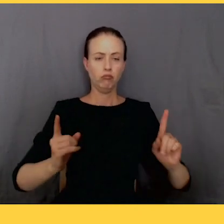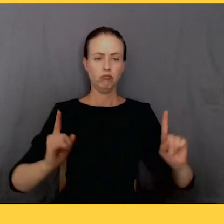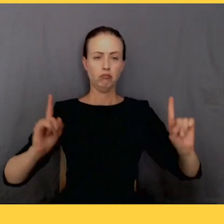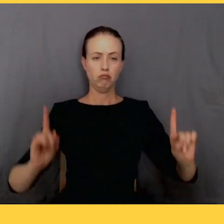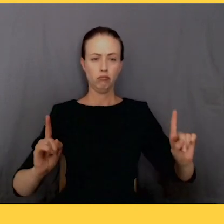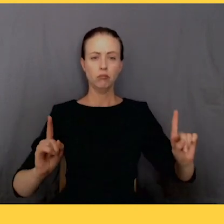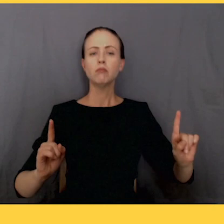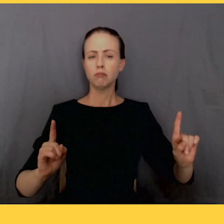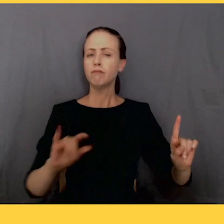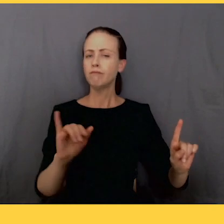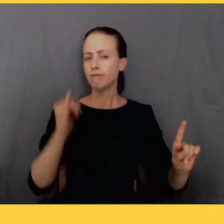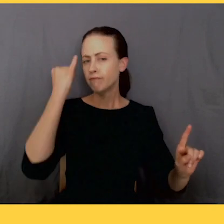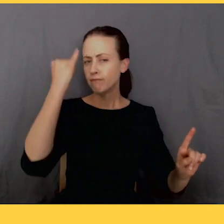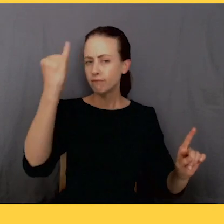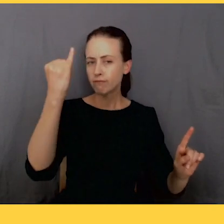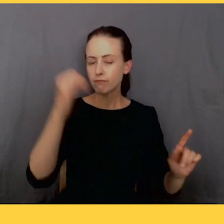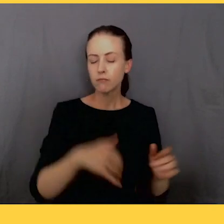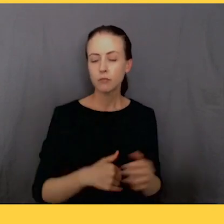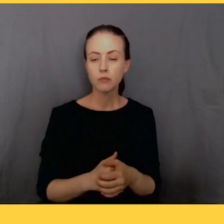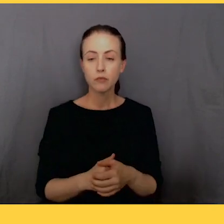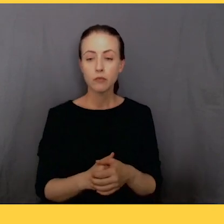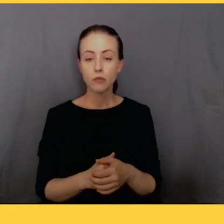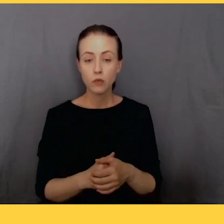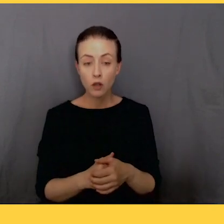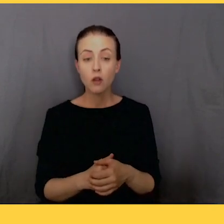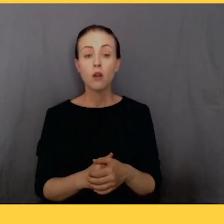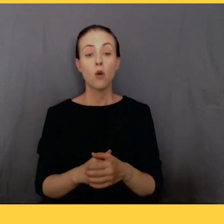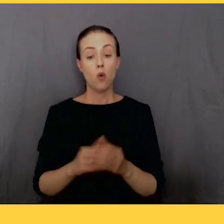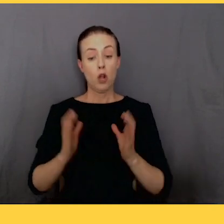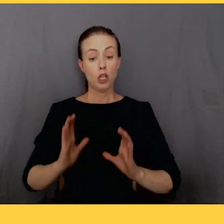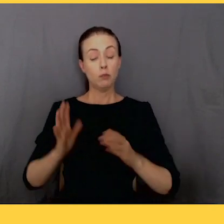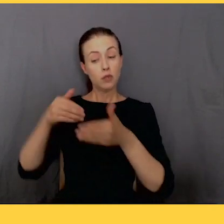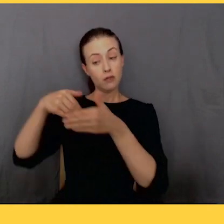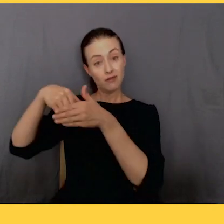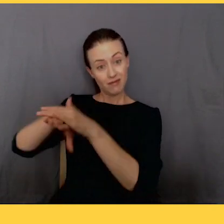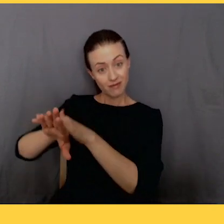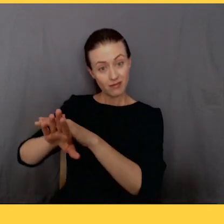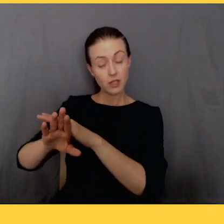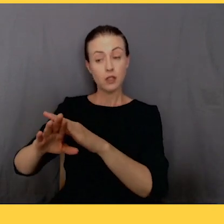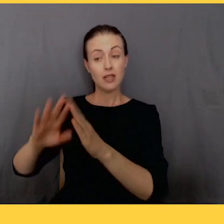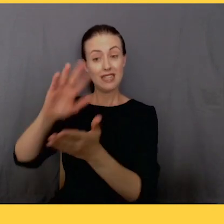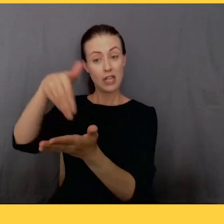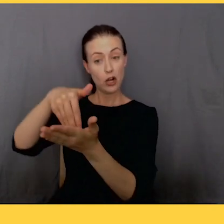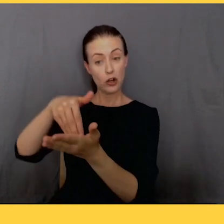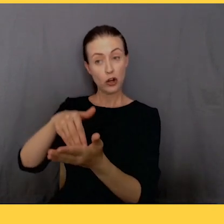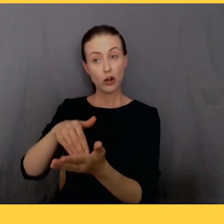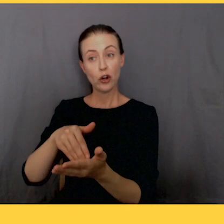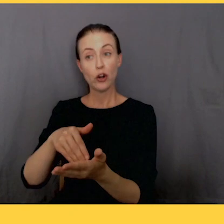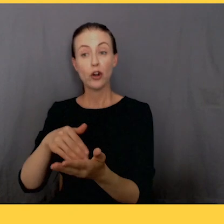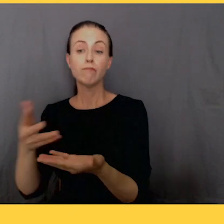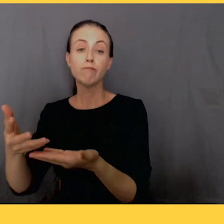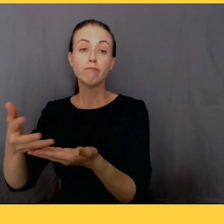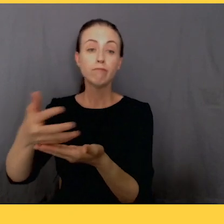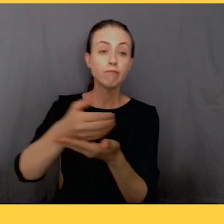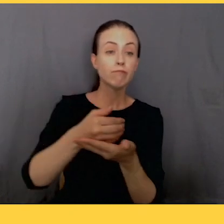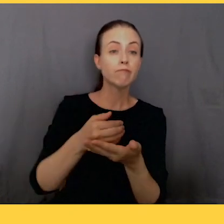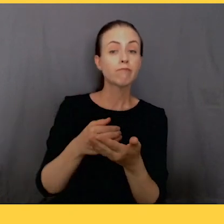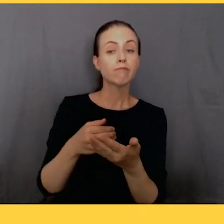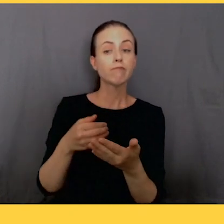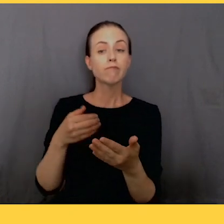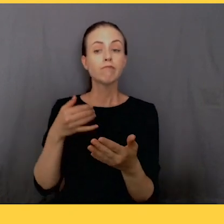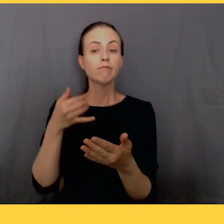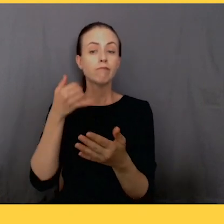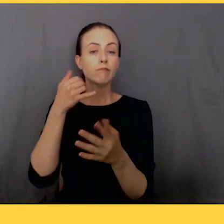get to-go bags of device chargers, information, ICE